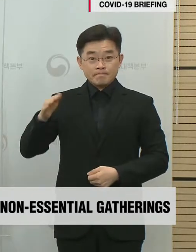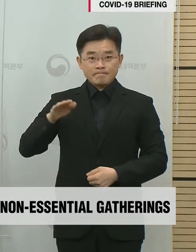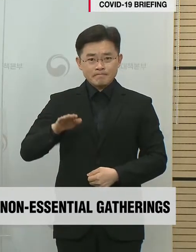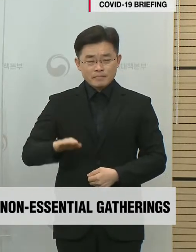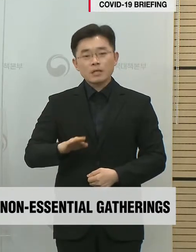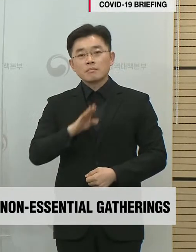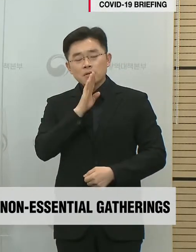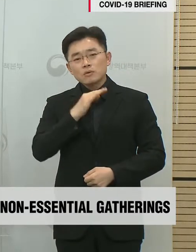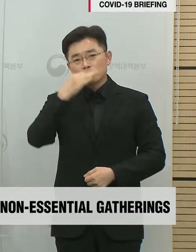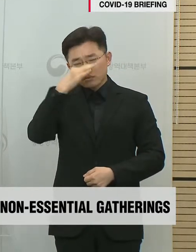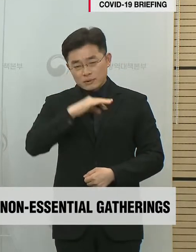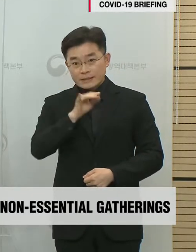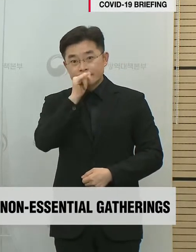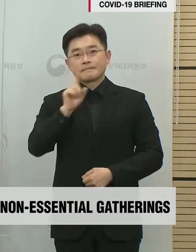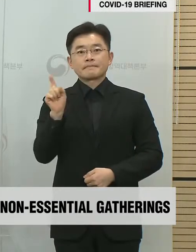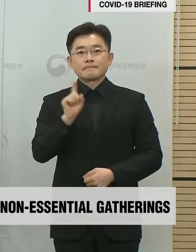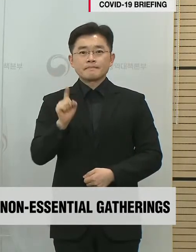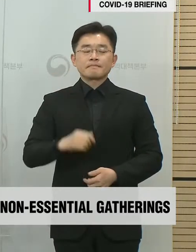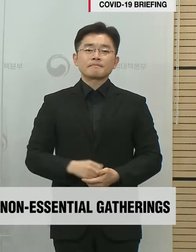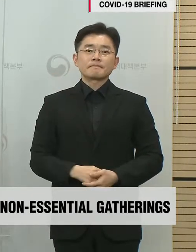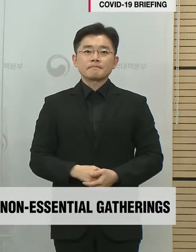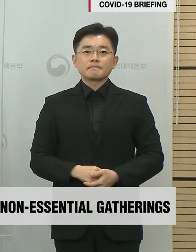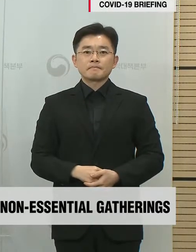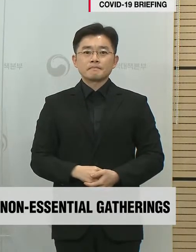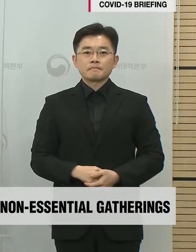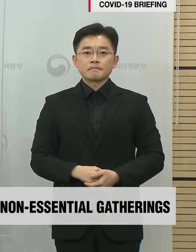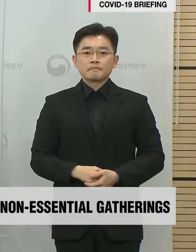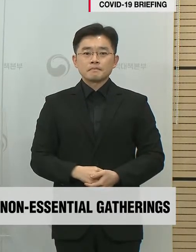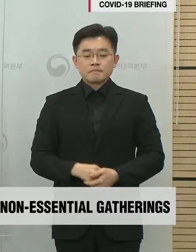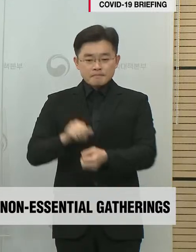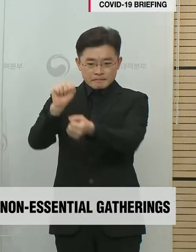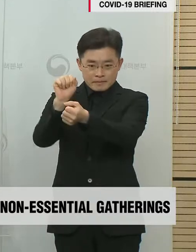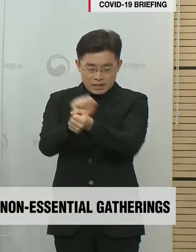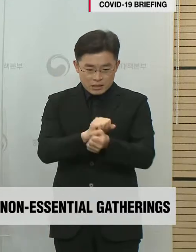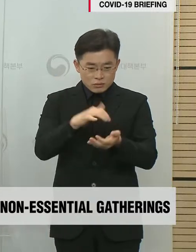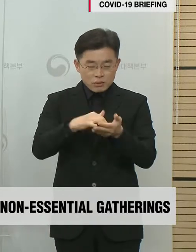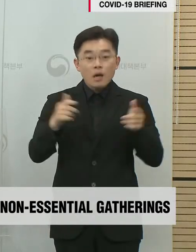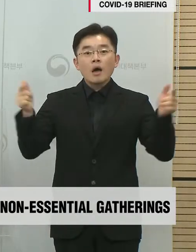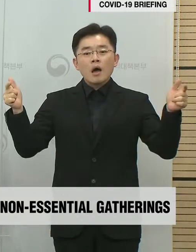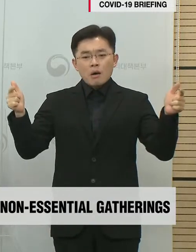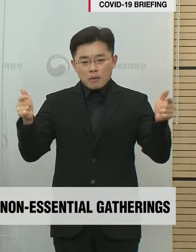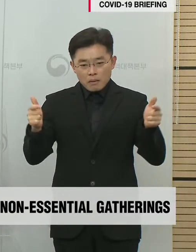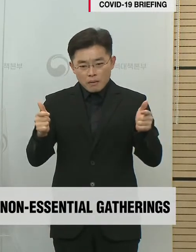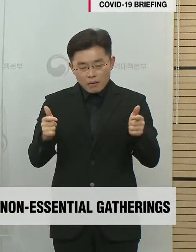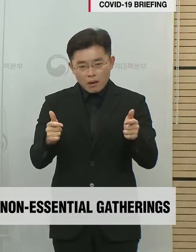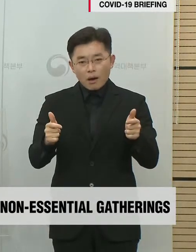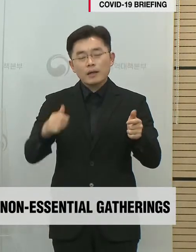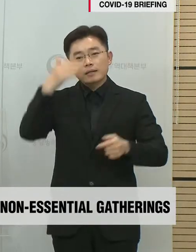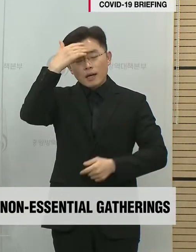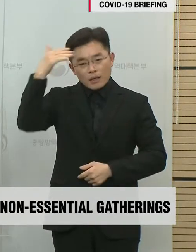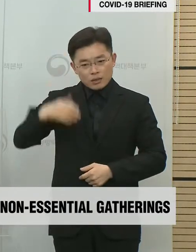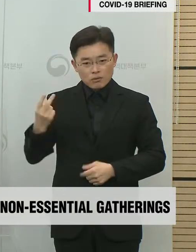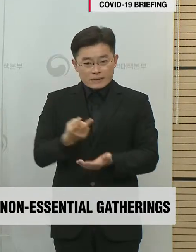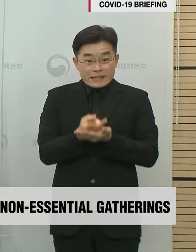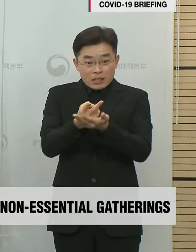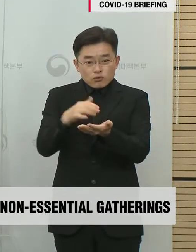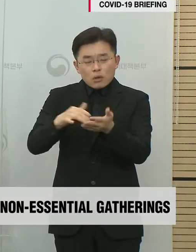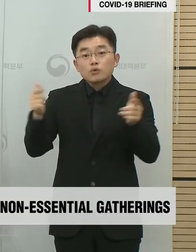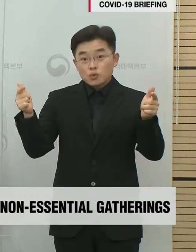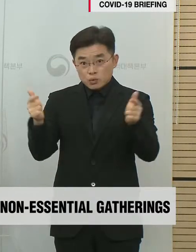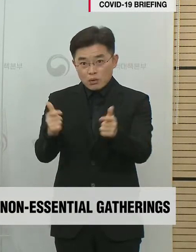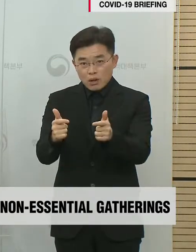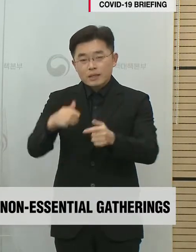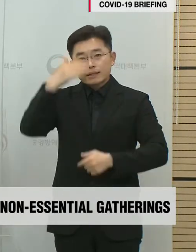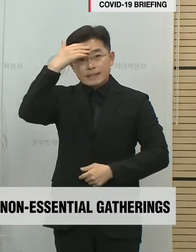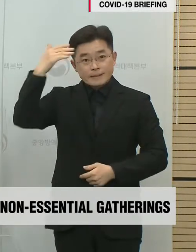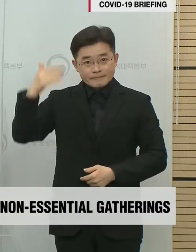senior citizens and those in the high-risk group. However, we have some positive signs as well. We have a